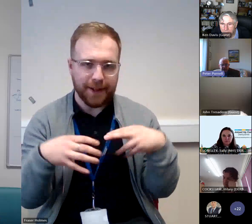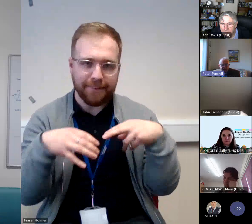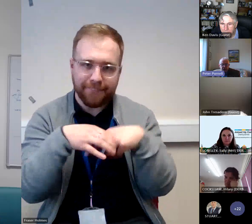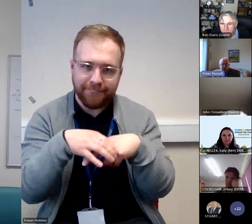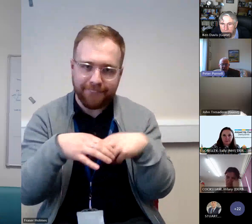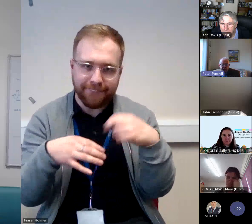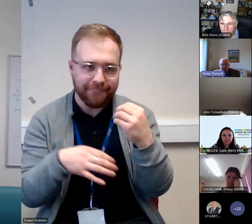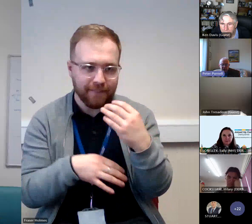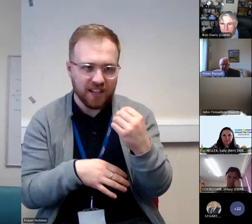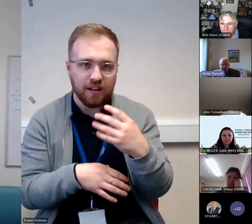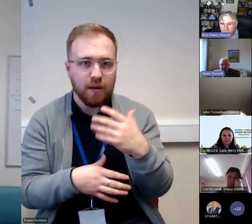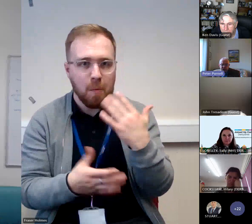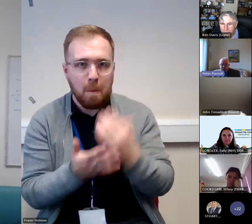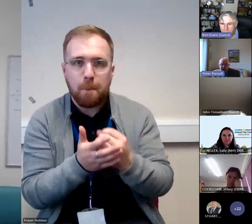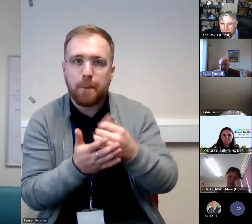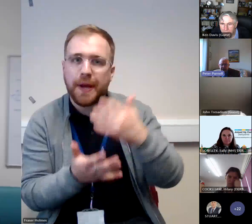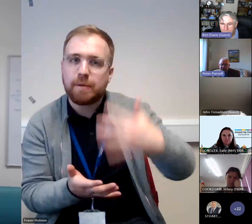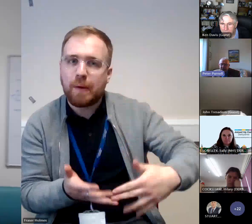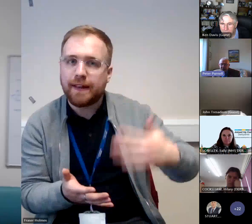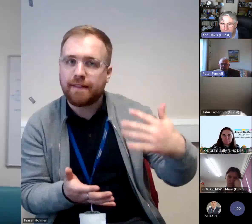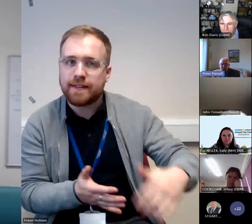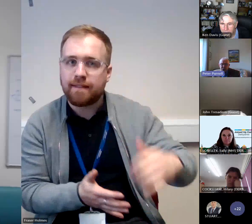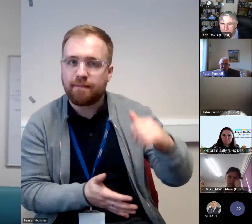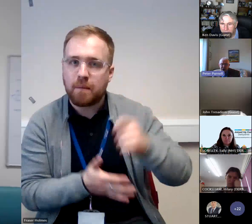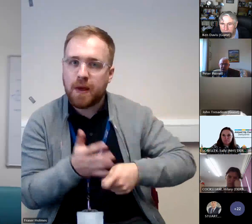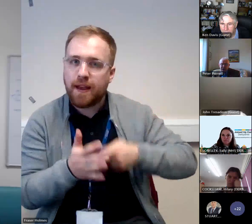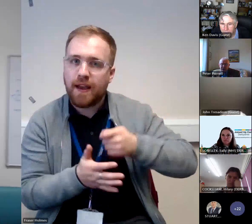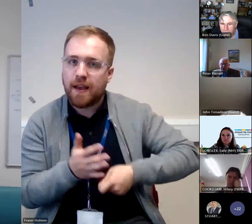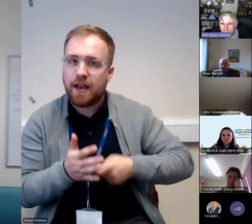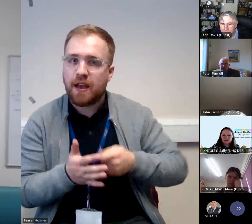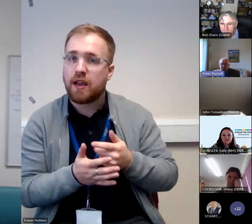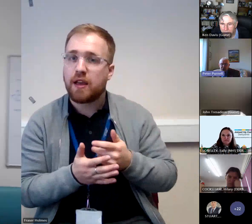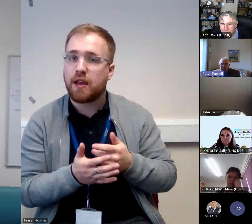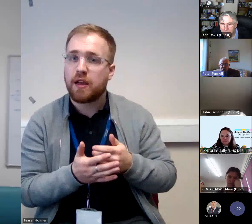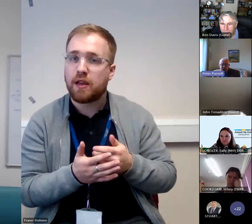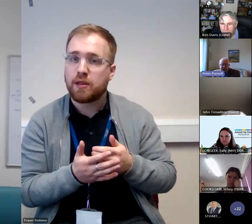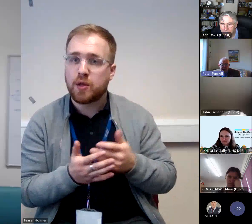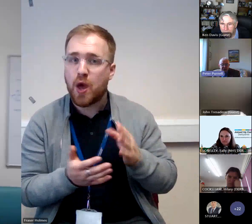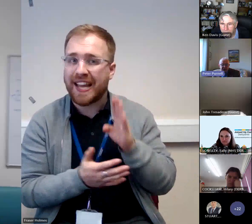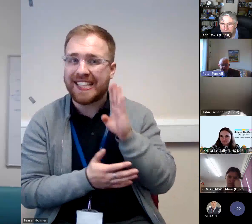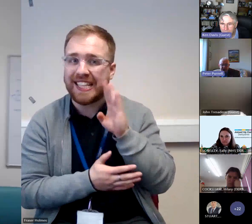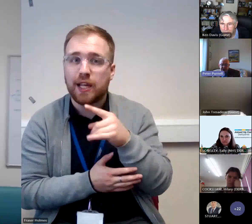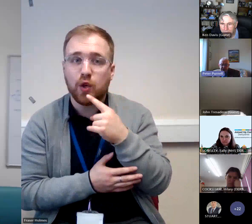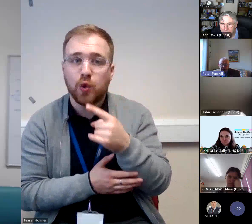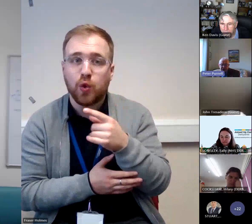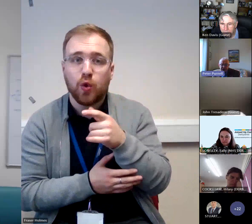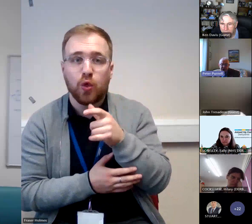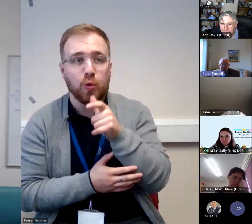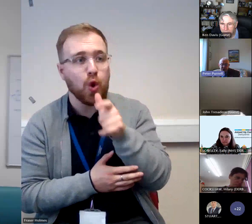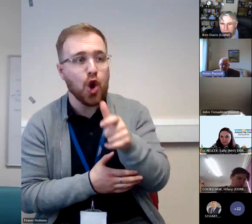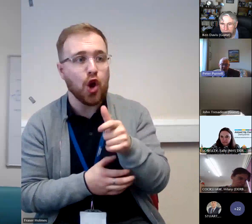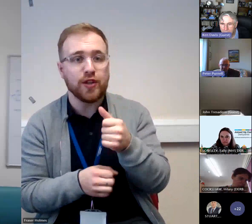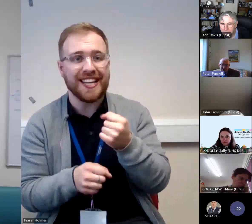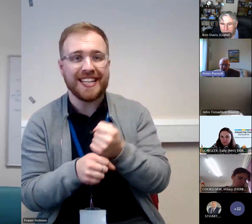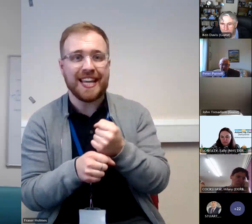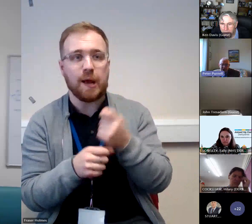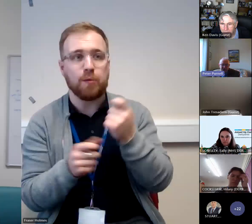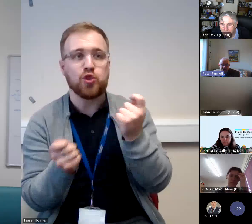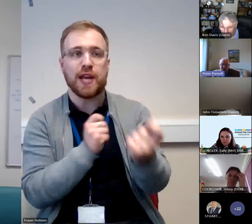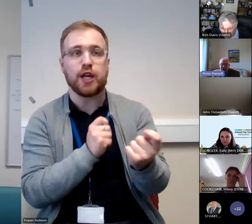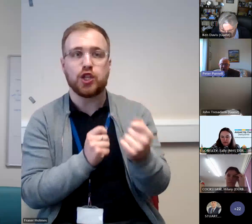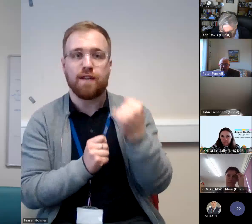gear is hugely expensive. So I didn't hear you use the word game changer for Derbyshire, so perhaps